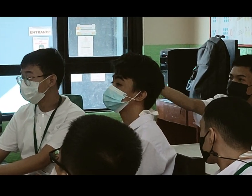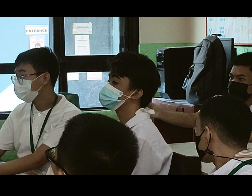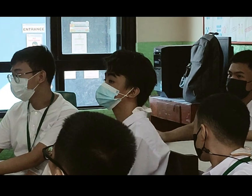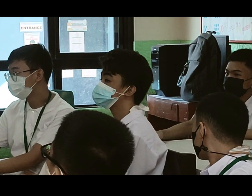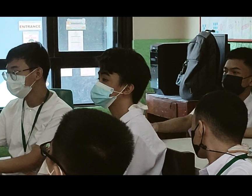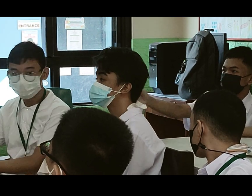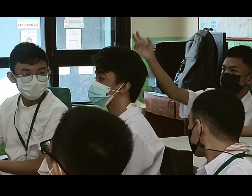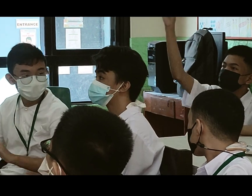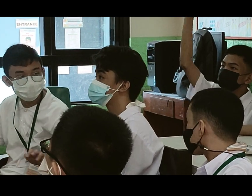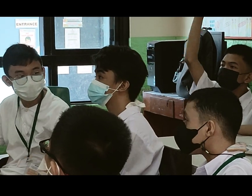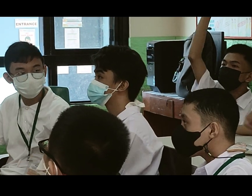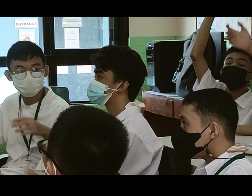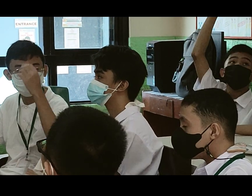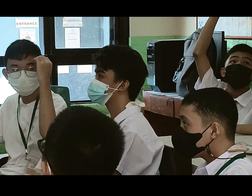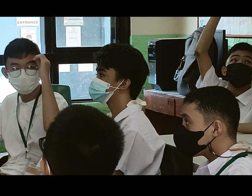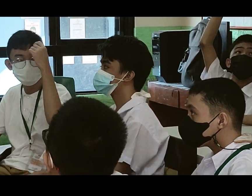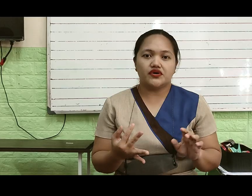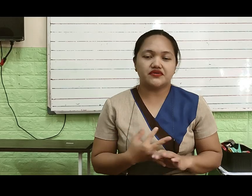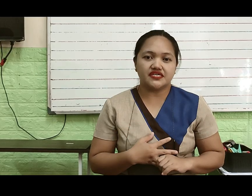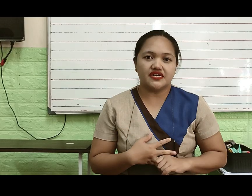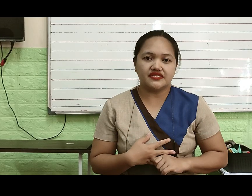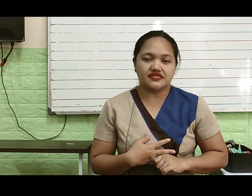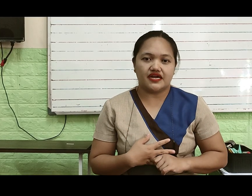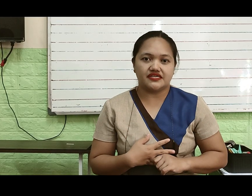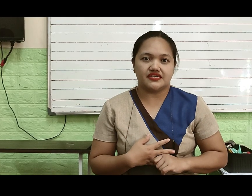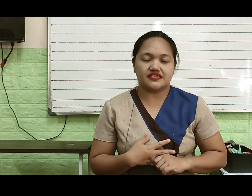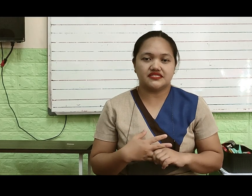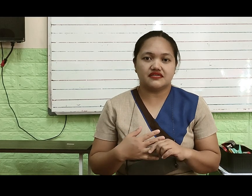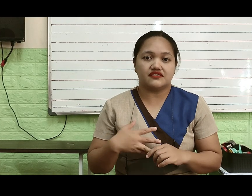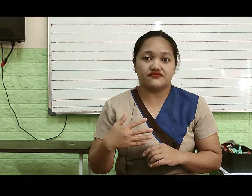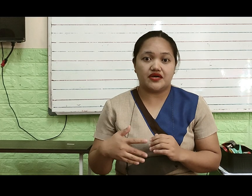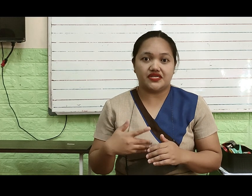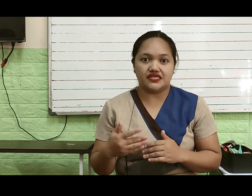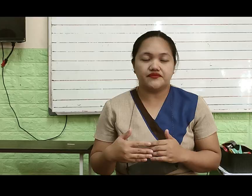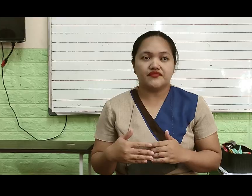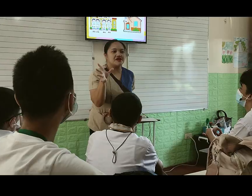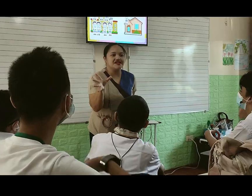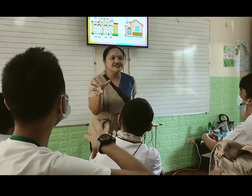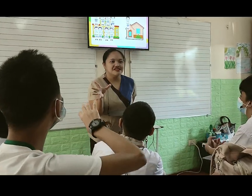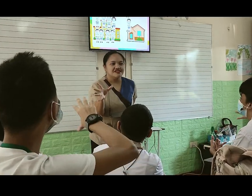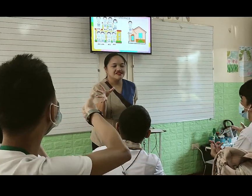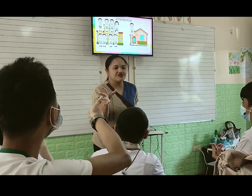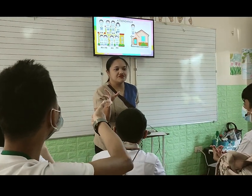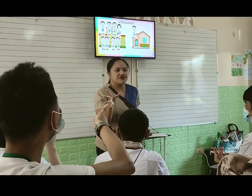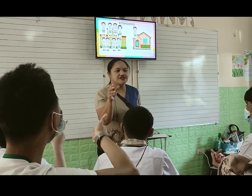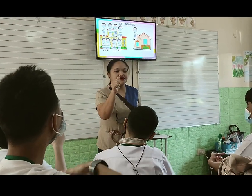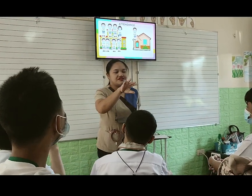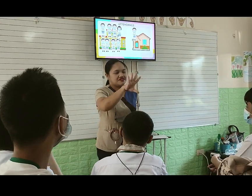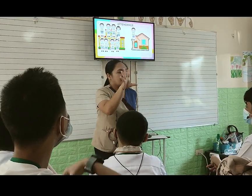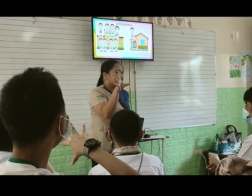niya. So that is what we mean by acquired. When we say hereditary, it runs in their family. It can be from their